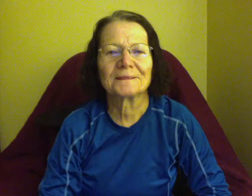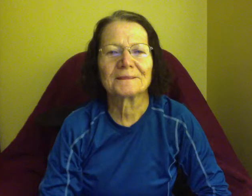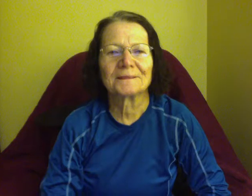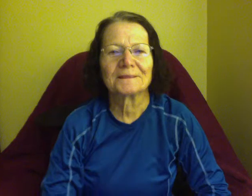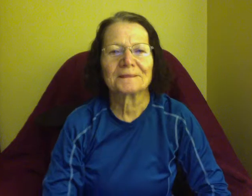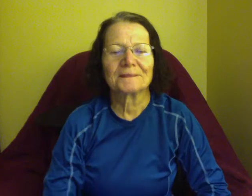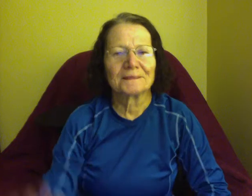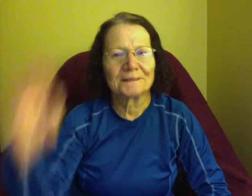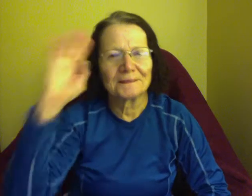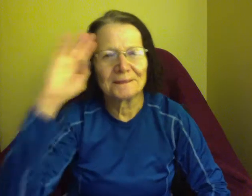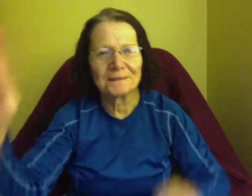Hmm